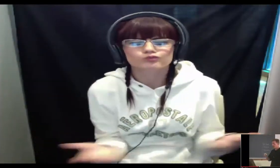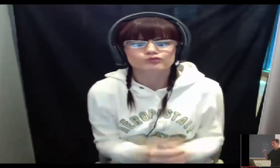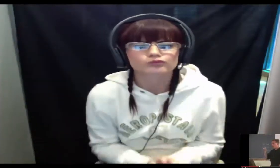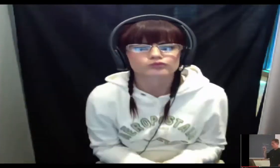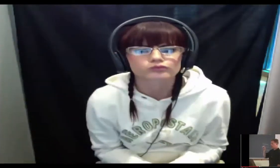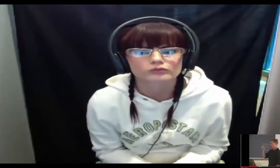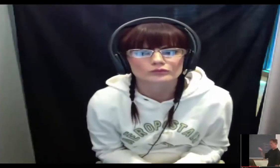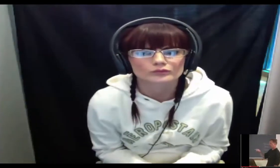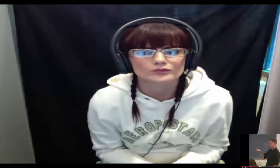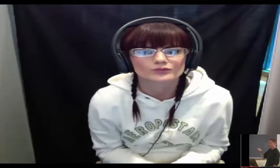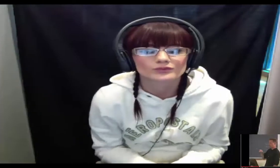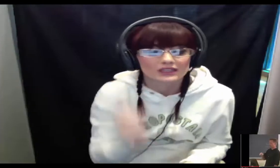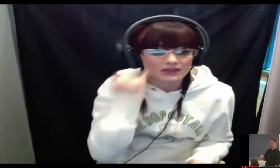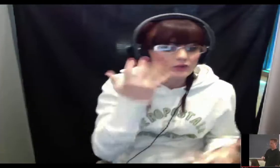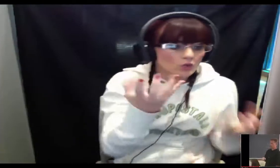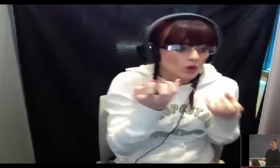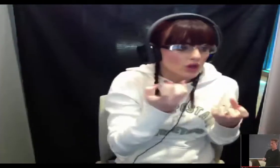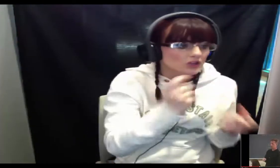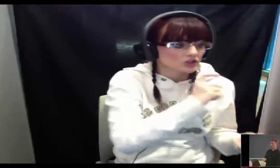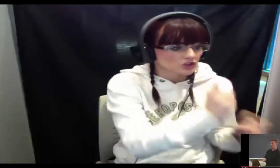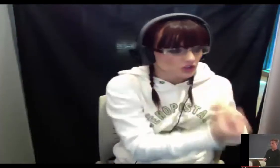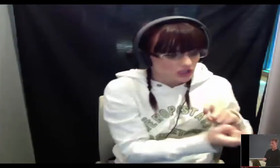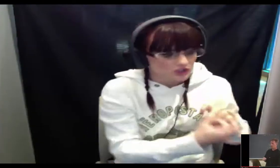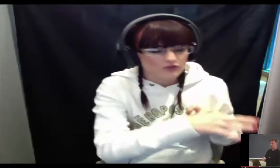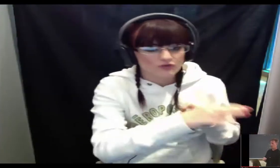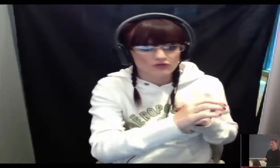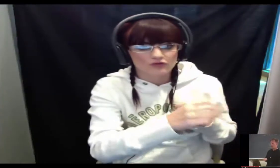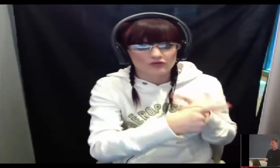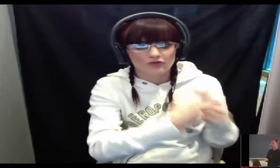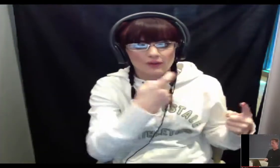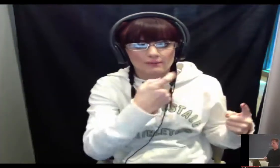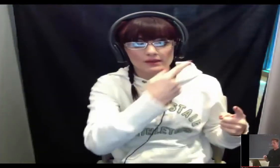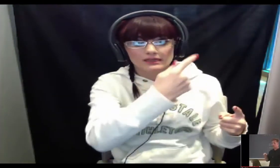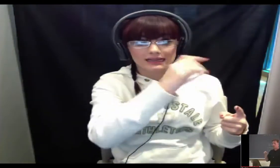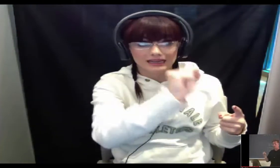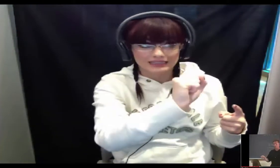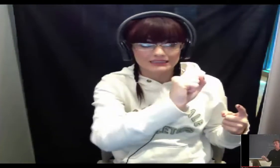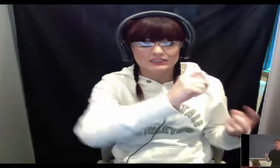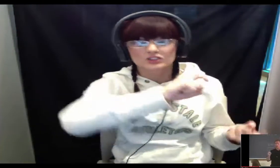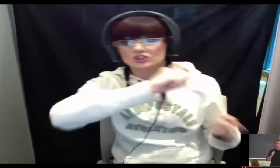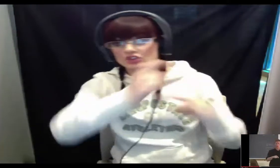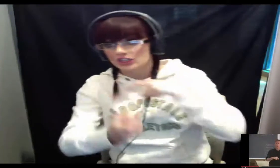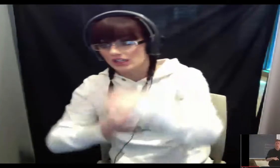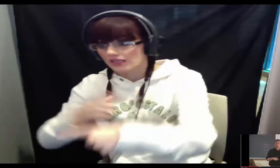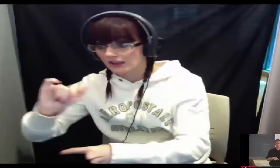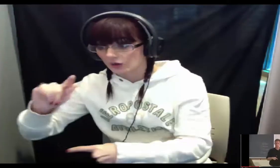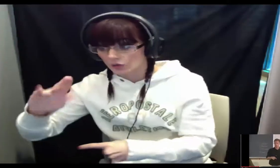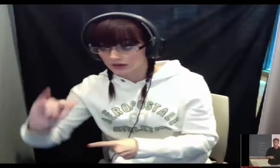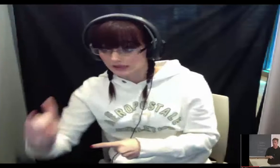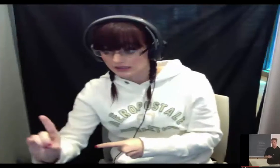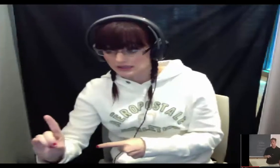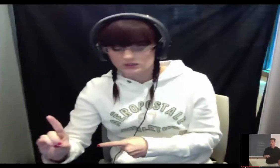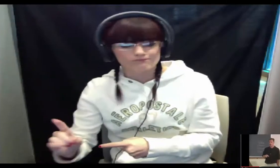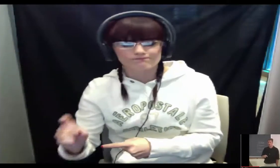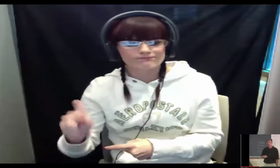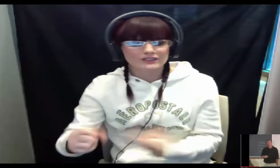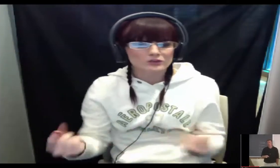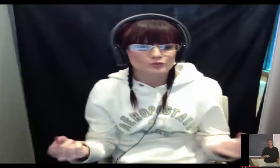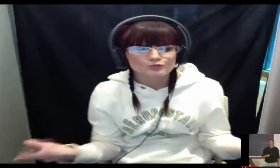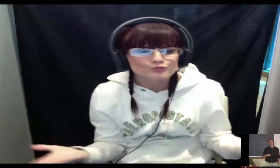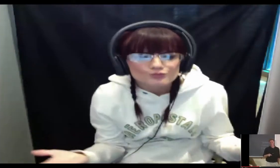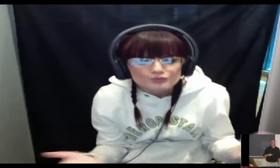To get it to go from a gas to a liquid. It's the same thing you have to do to make it go from a liquid to a solid.